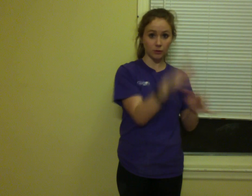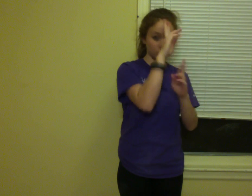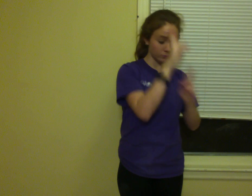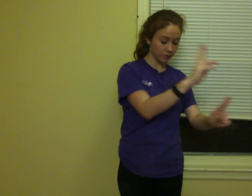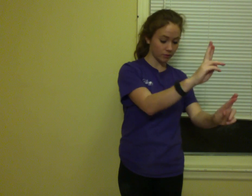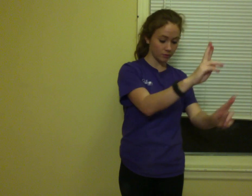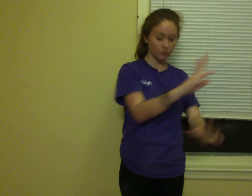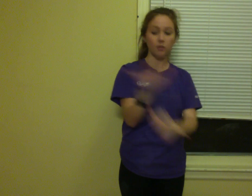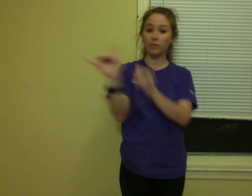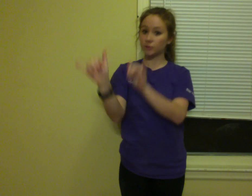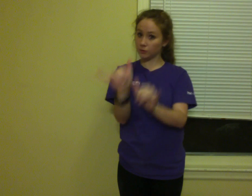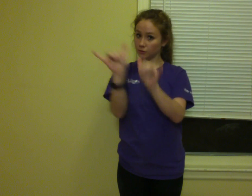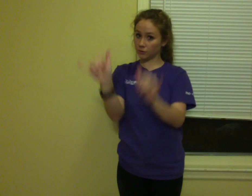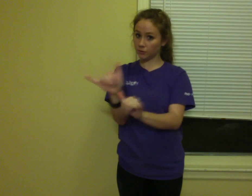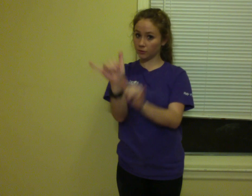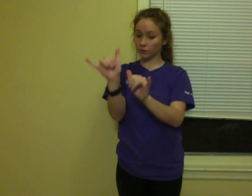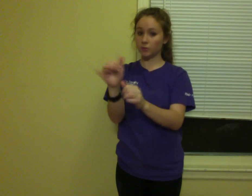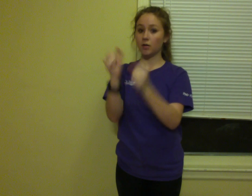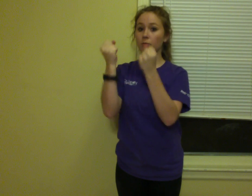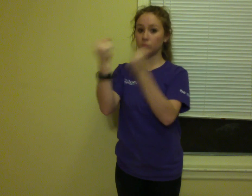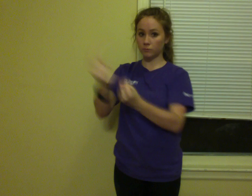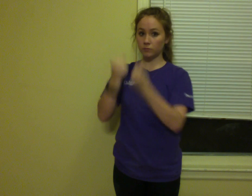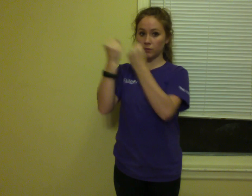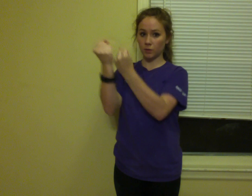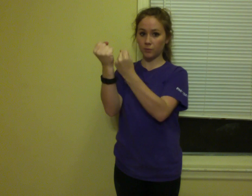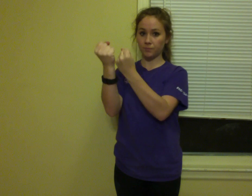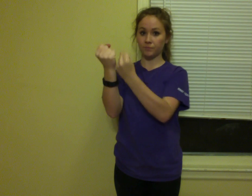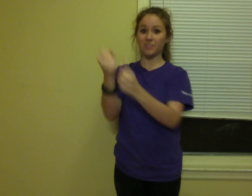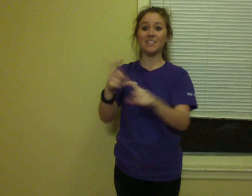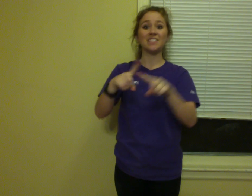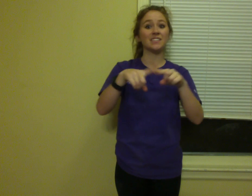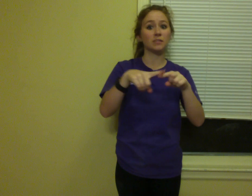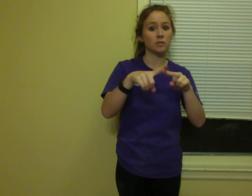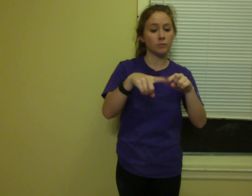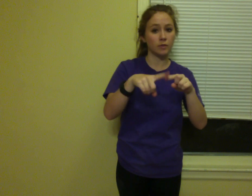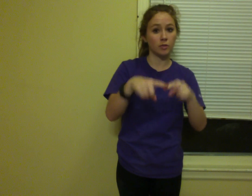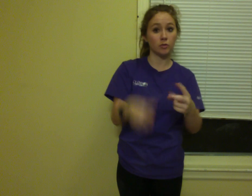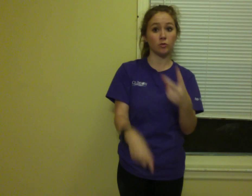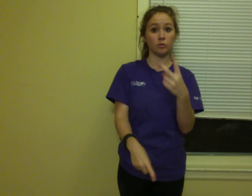conditions. Let's consider two of these conditions: economic balance and enlightenment.